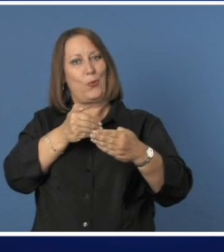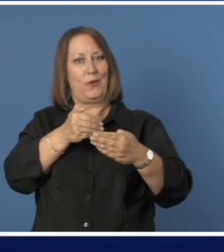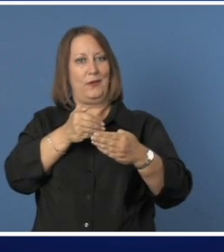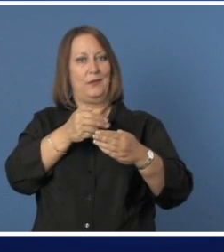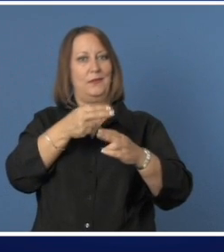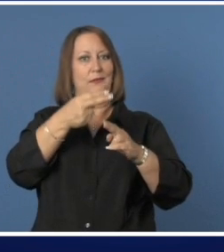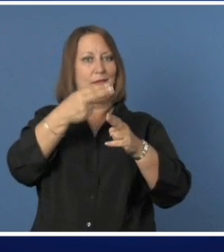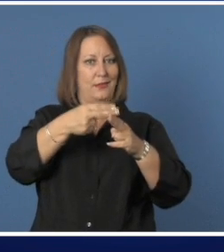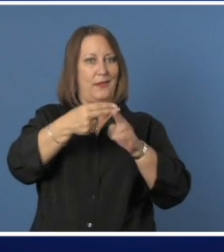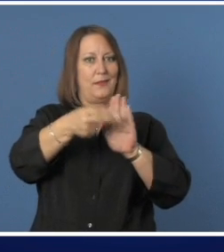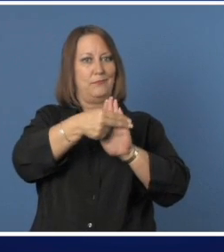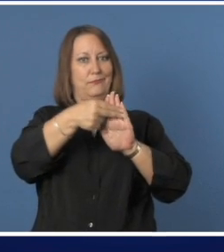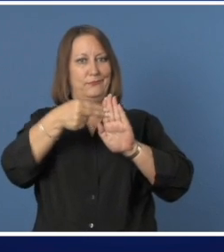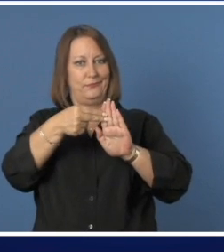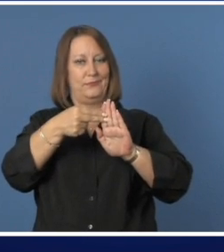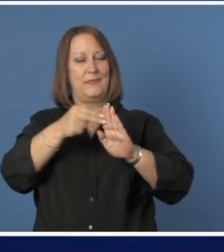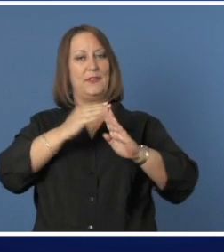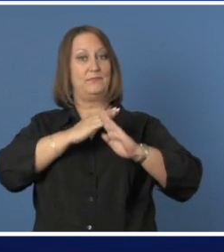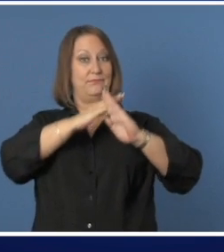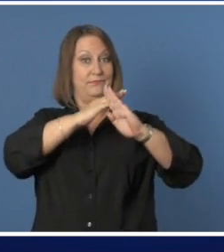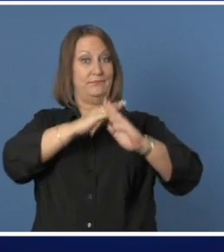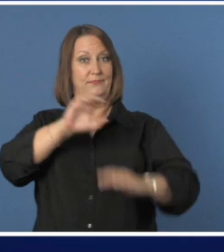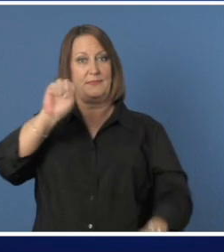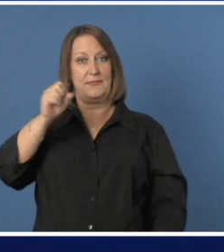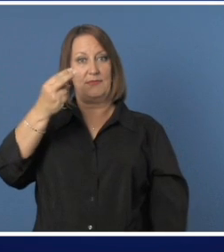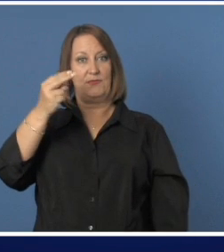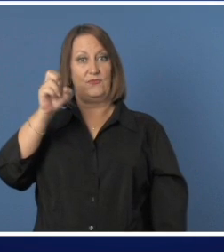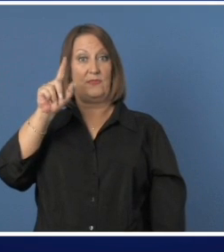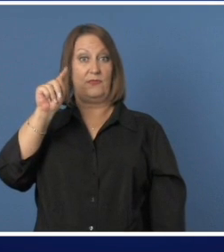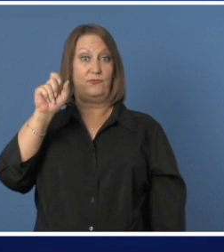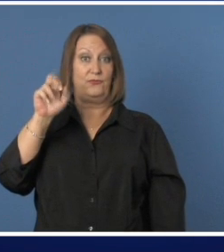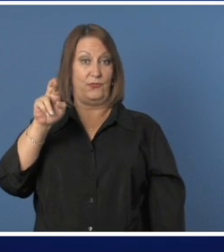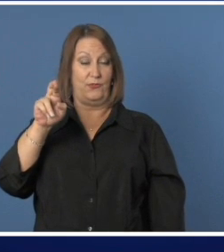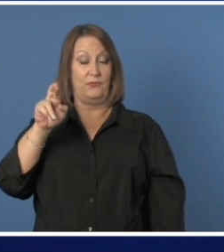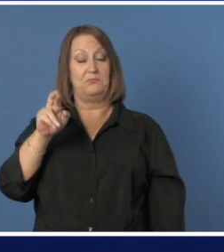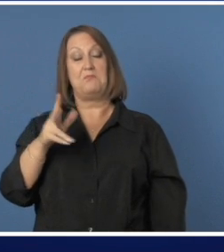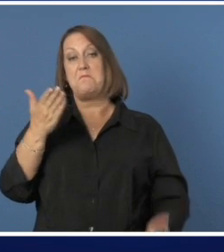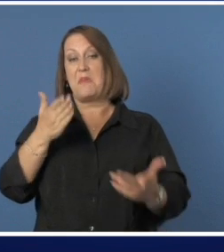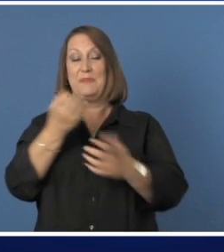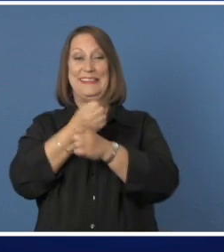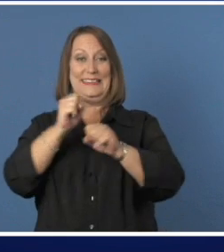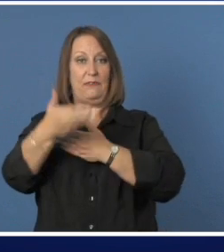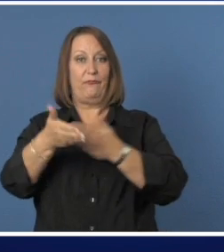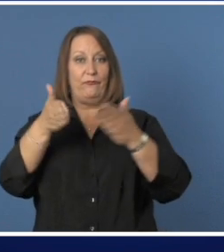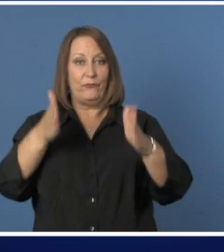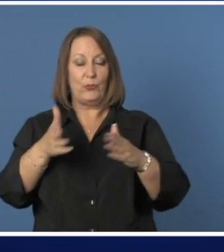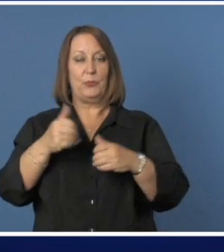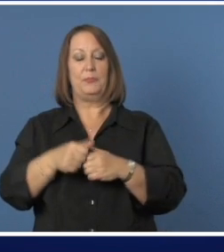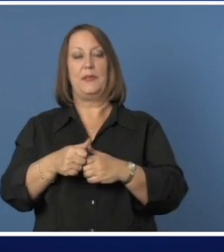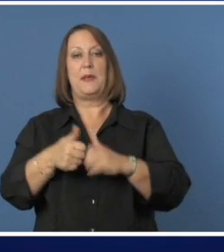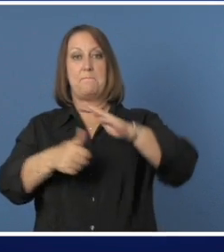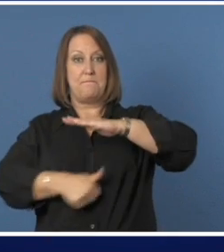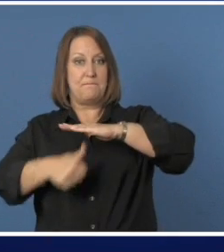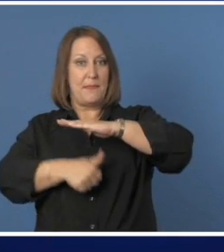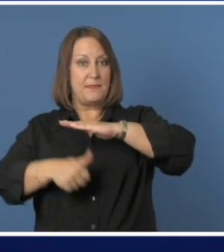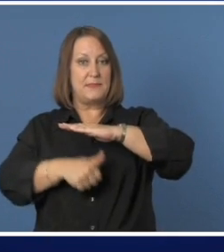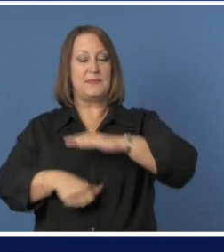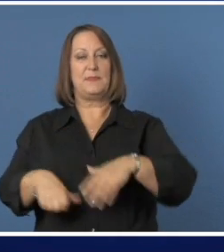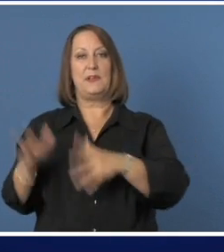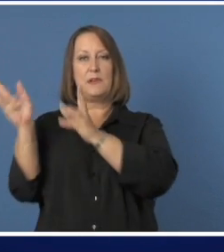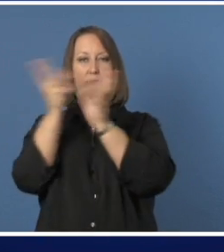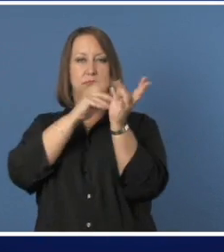then go to a pre-designated shelter area such as a